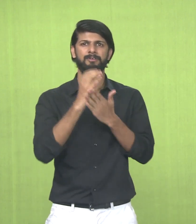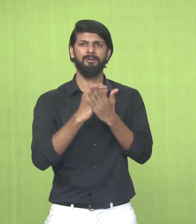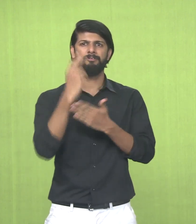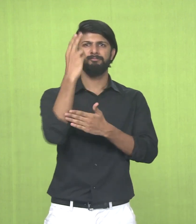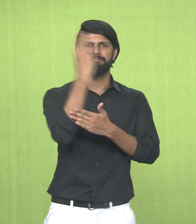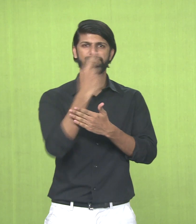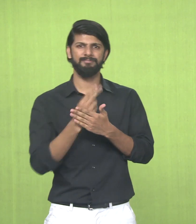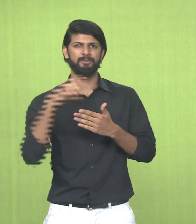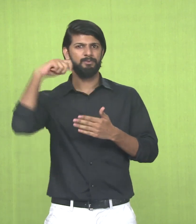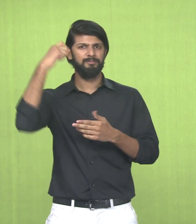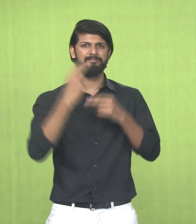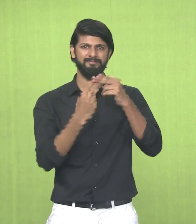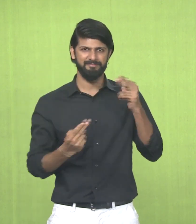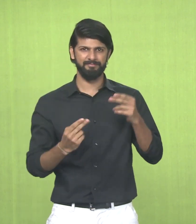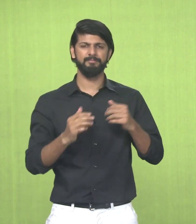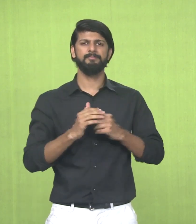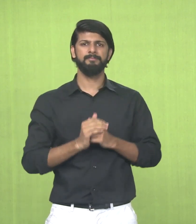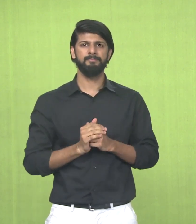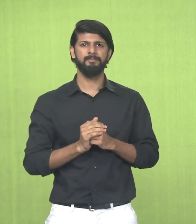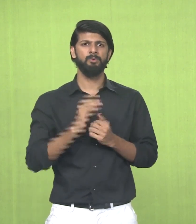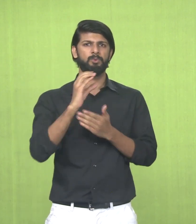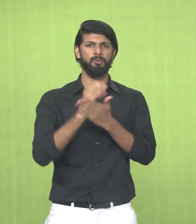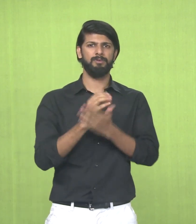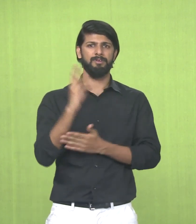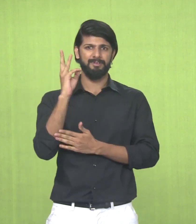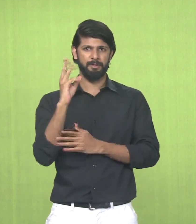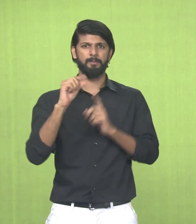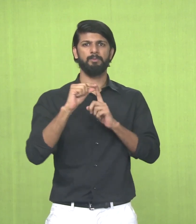Universe welcomes you to Painting subject video series.